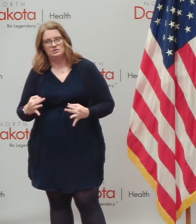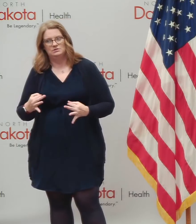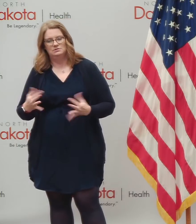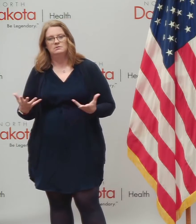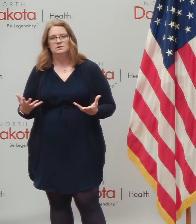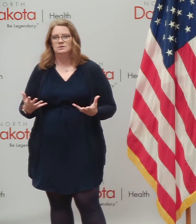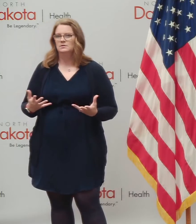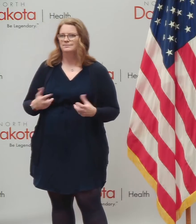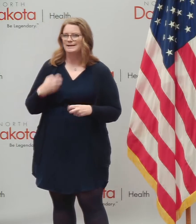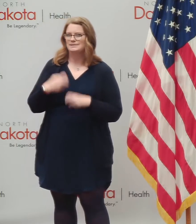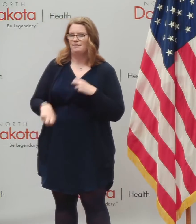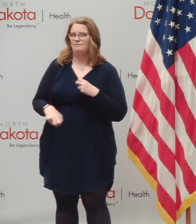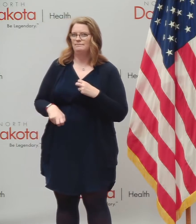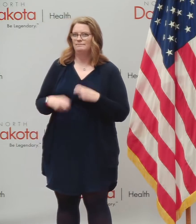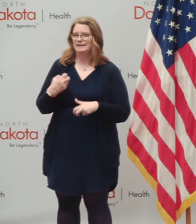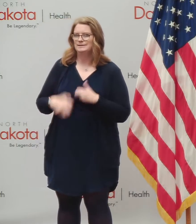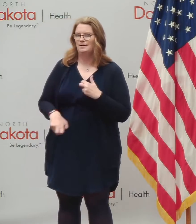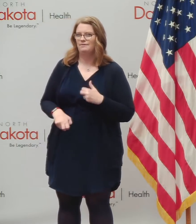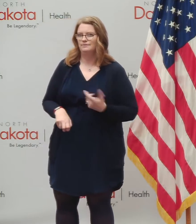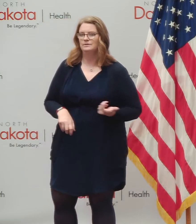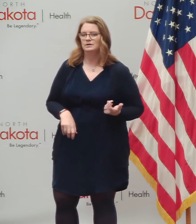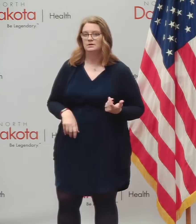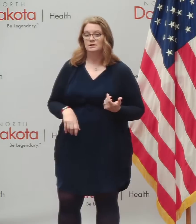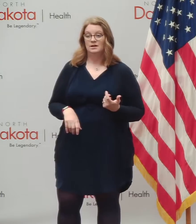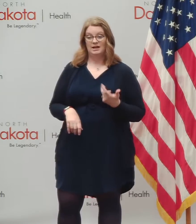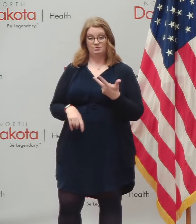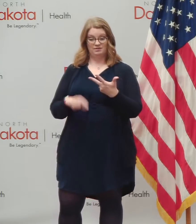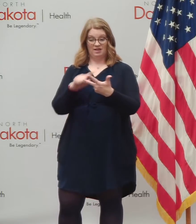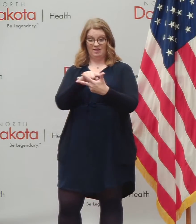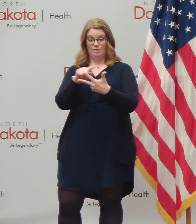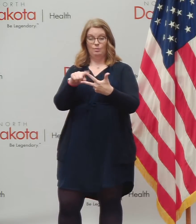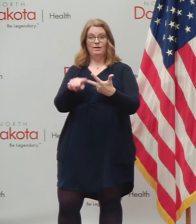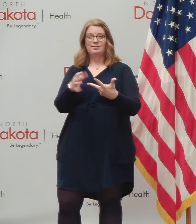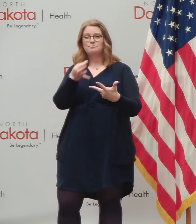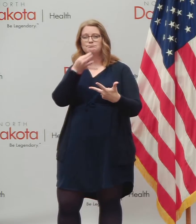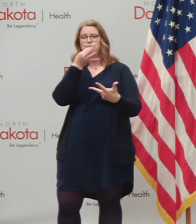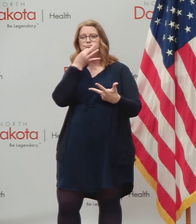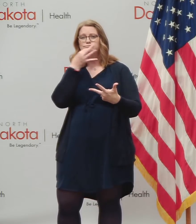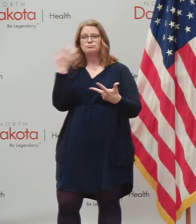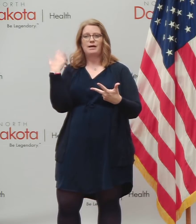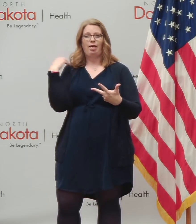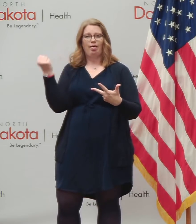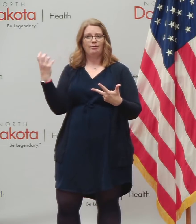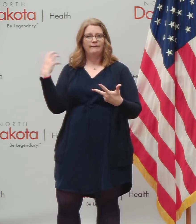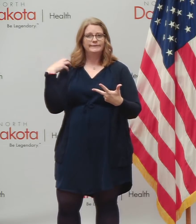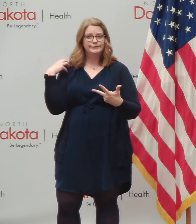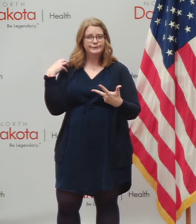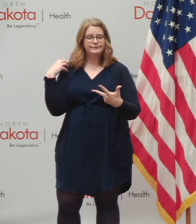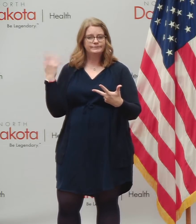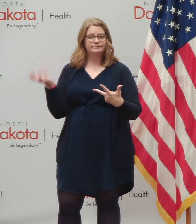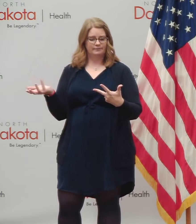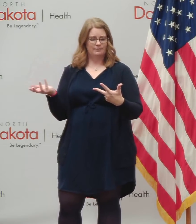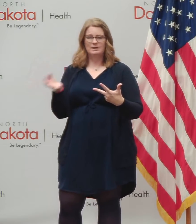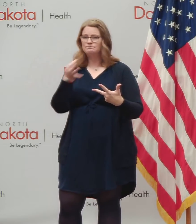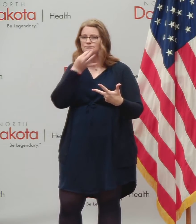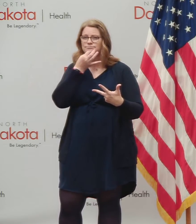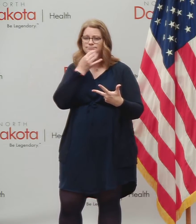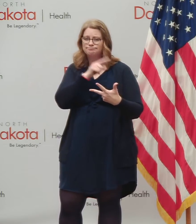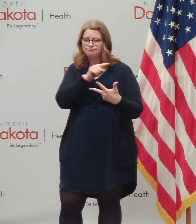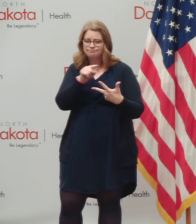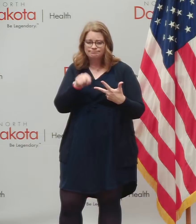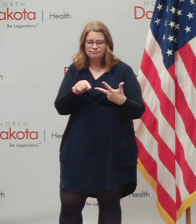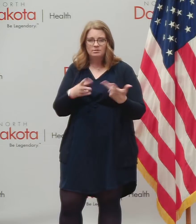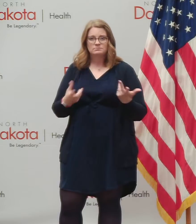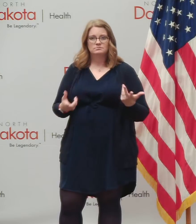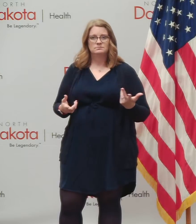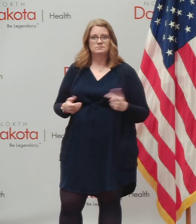that's a hard position to fill. And we've had 3 very good health officers this year, and as I have said before, I